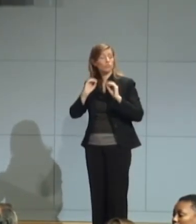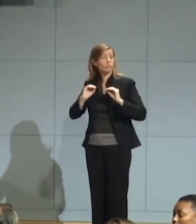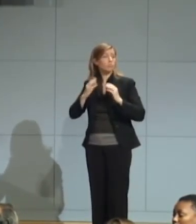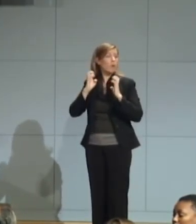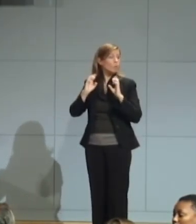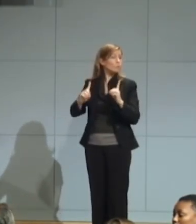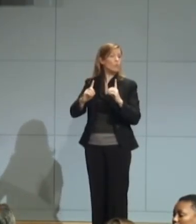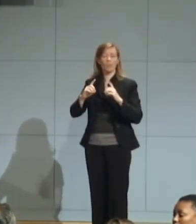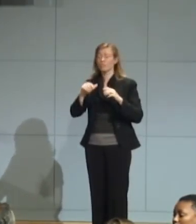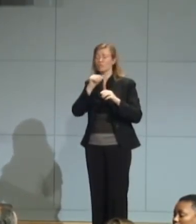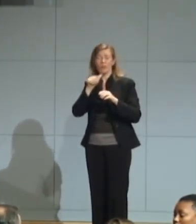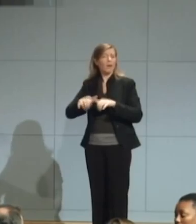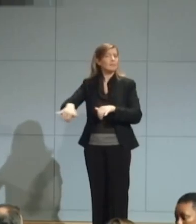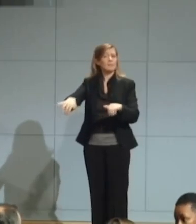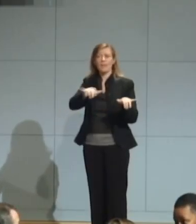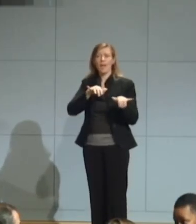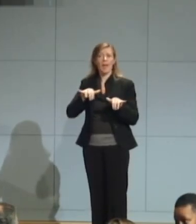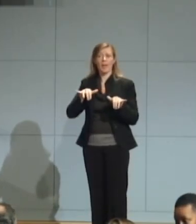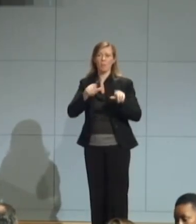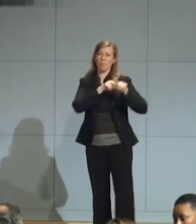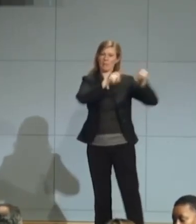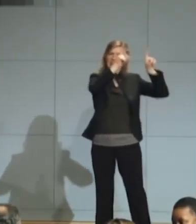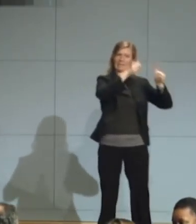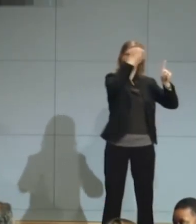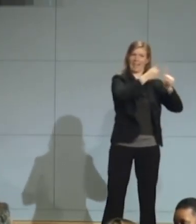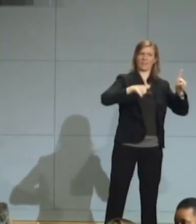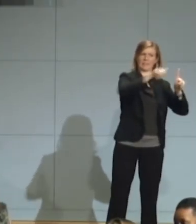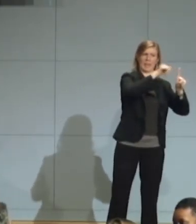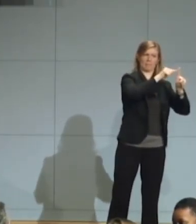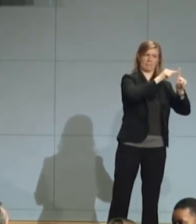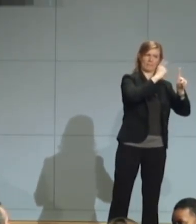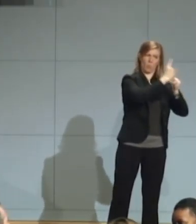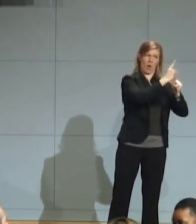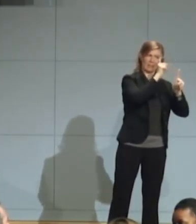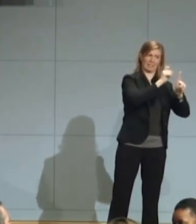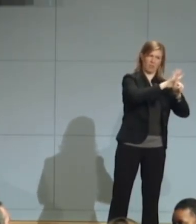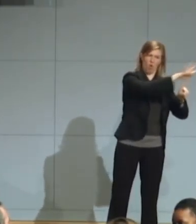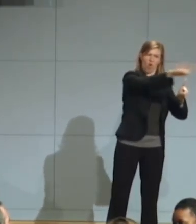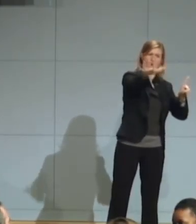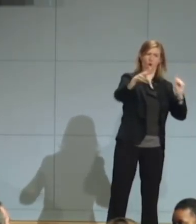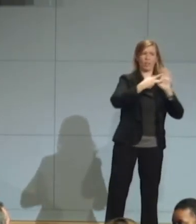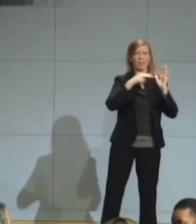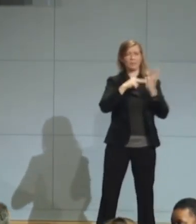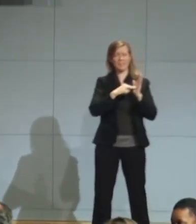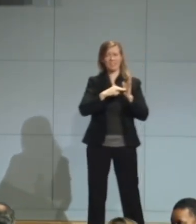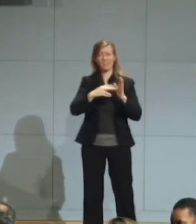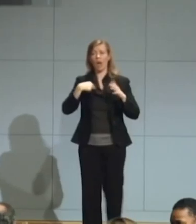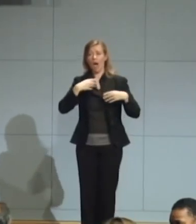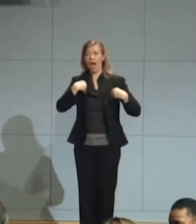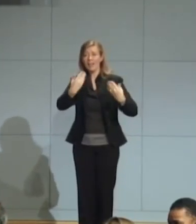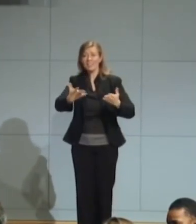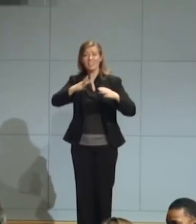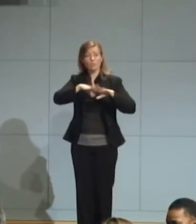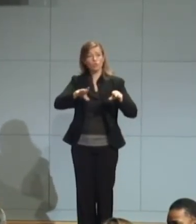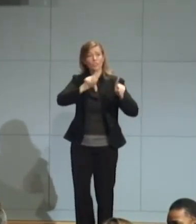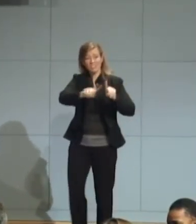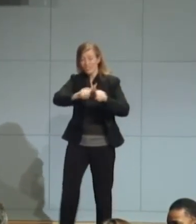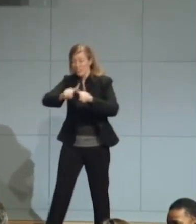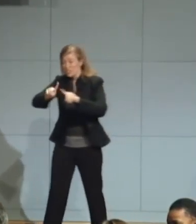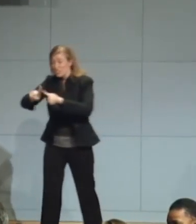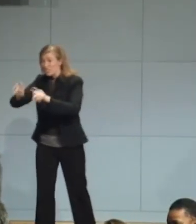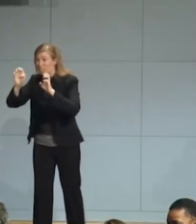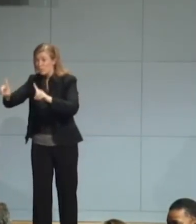to romanticize segregation. It is not to say that those were the good old days, because they were not. But we could learn